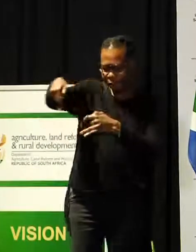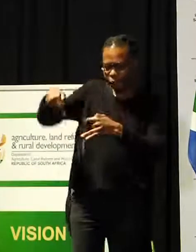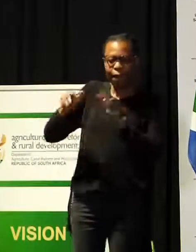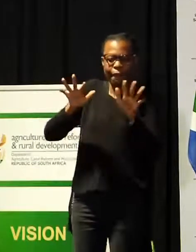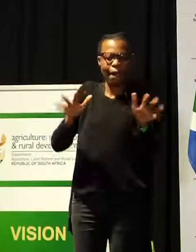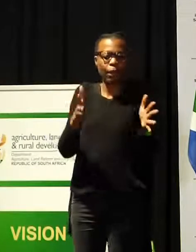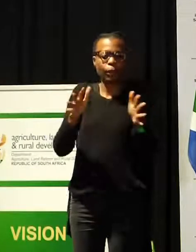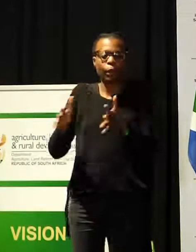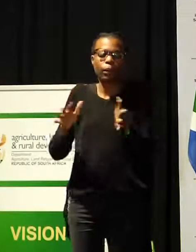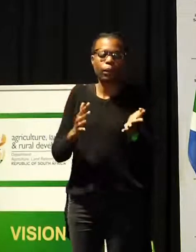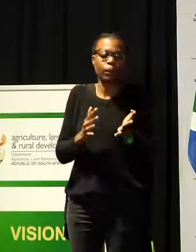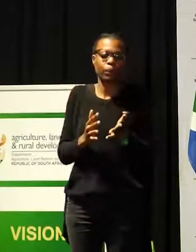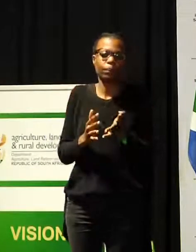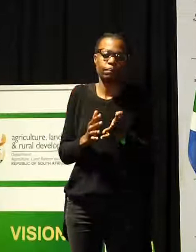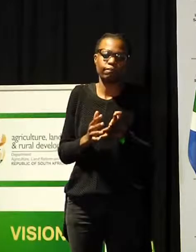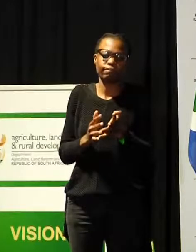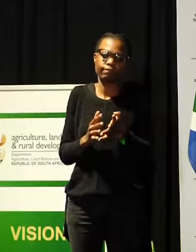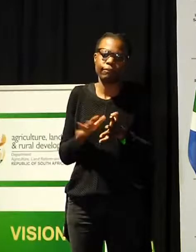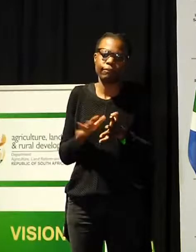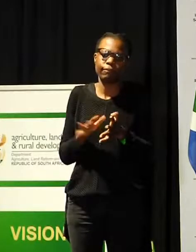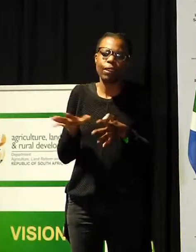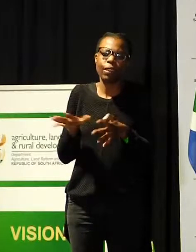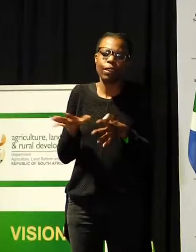almost, they